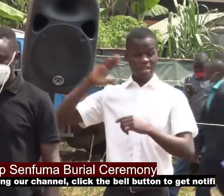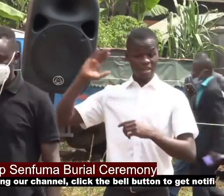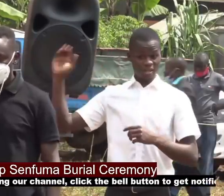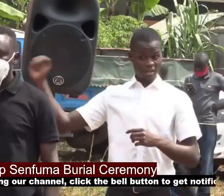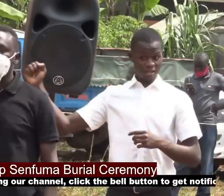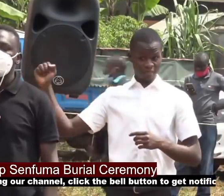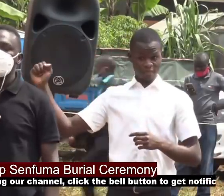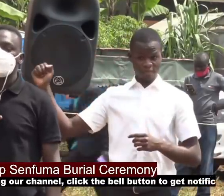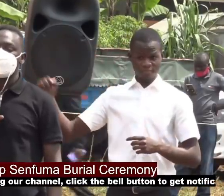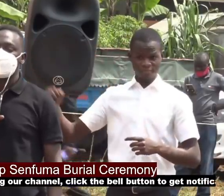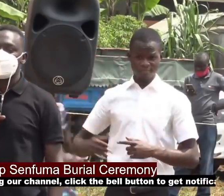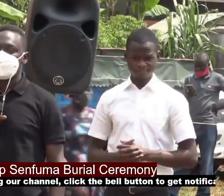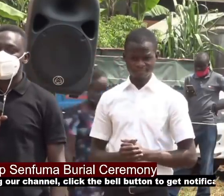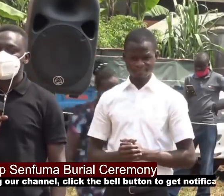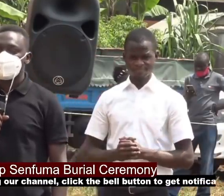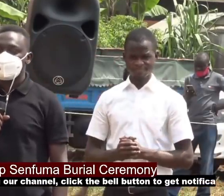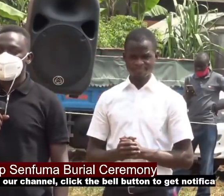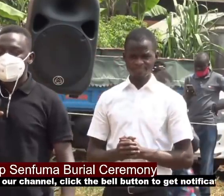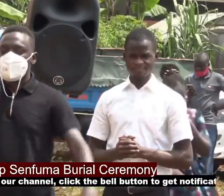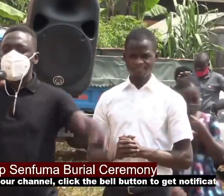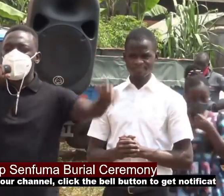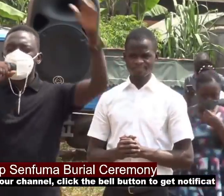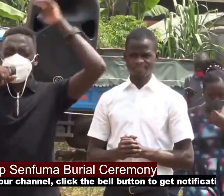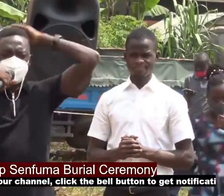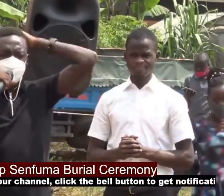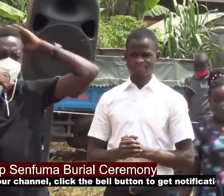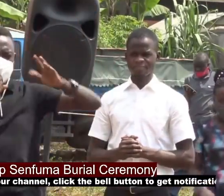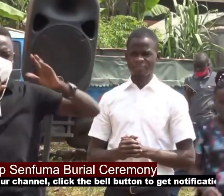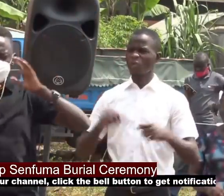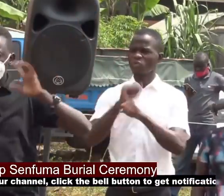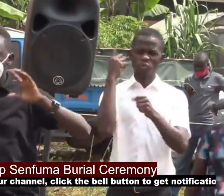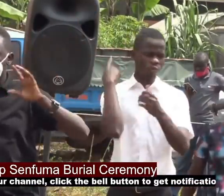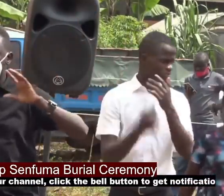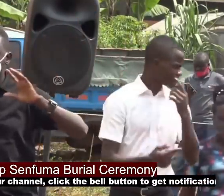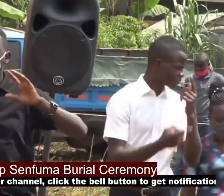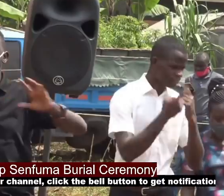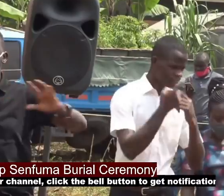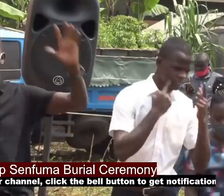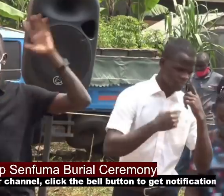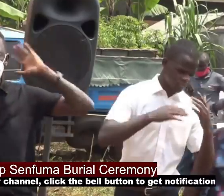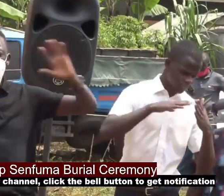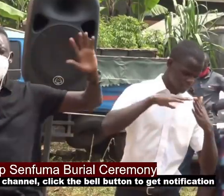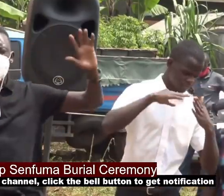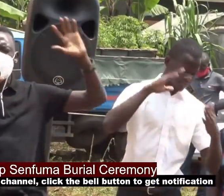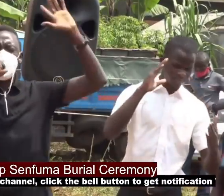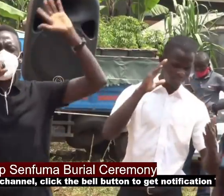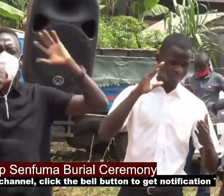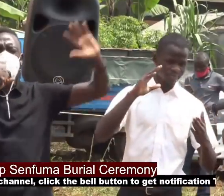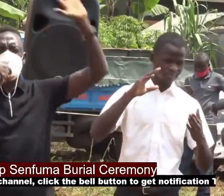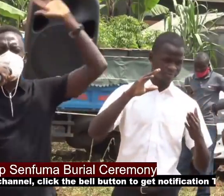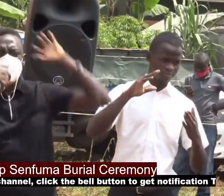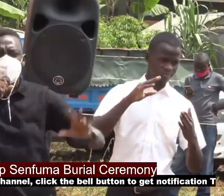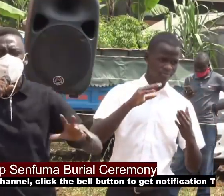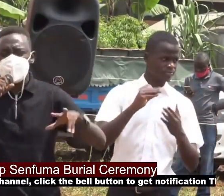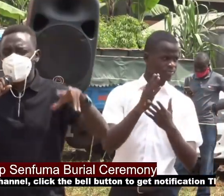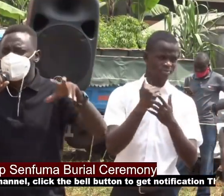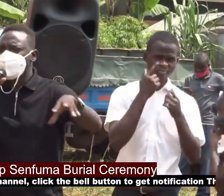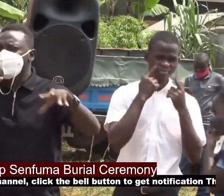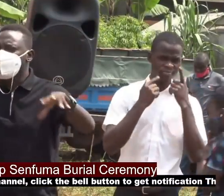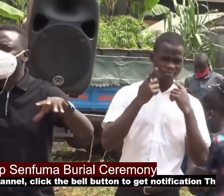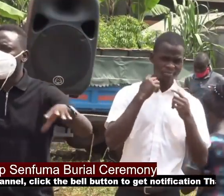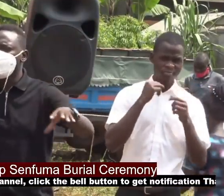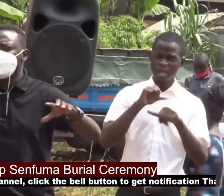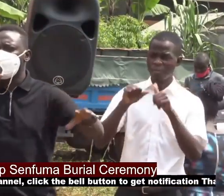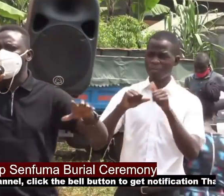that stone and it happens to push you to the left, okube biwobe sikukaba okube biwobe noga wowe yaye